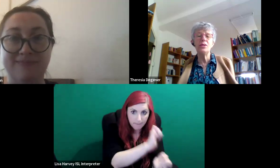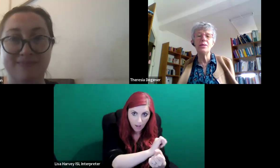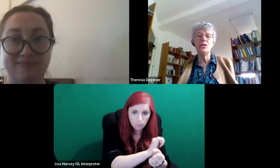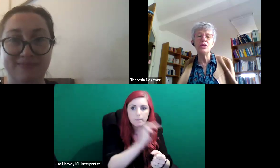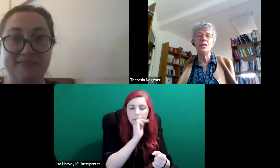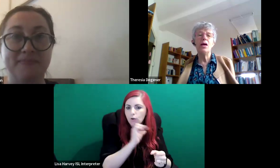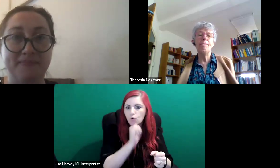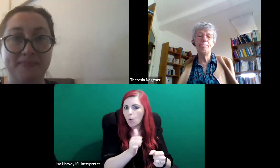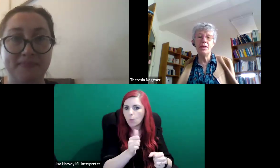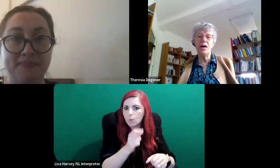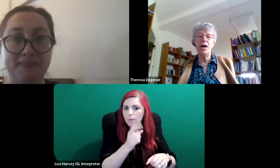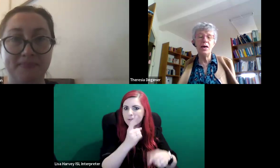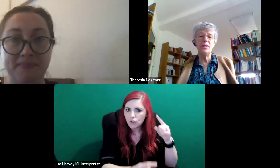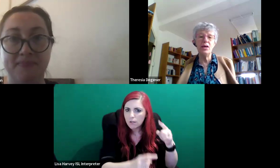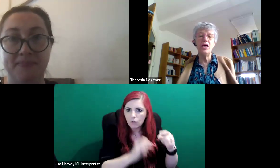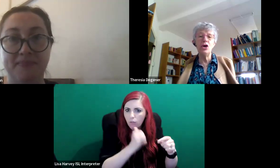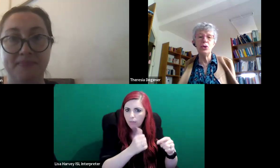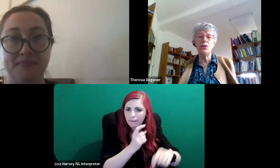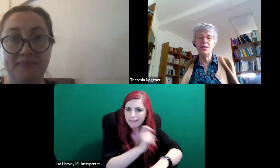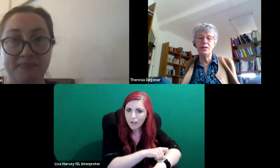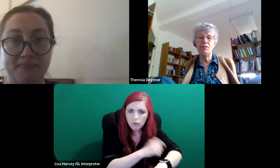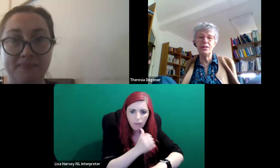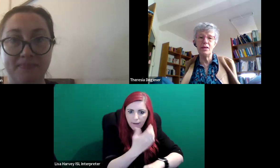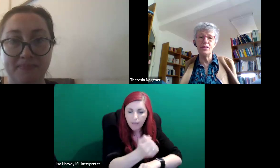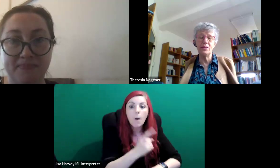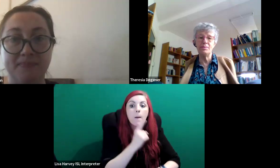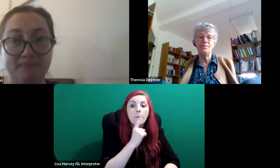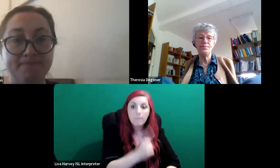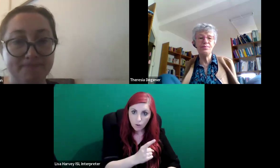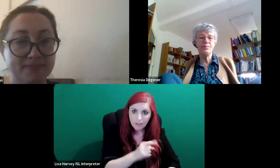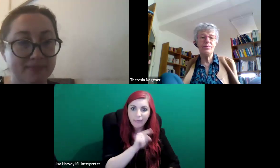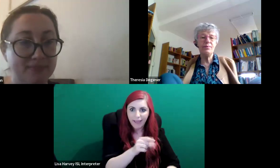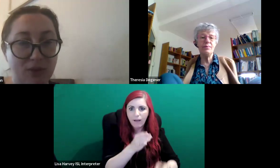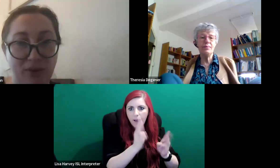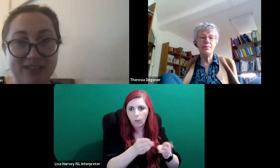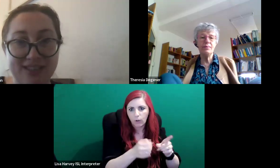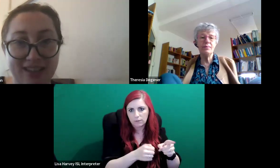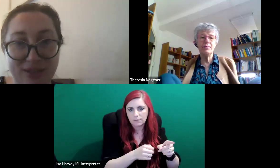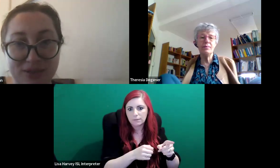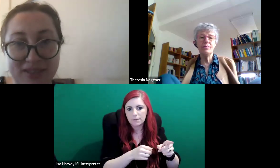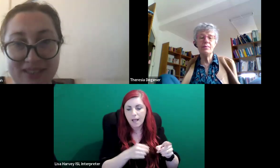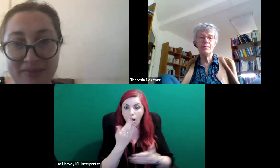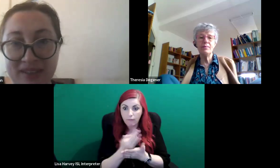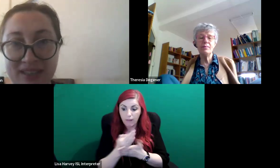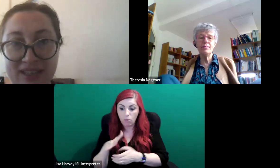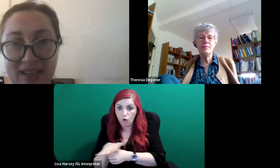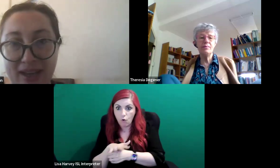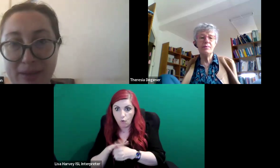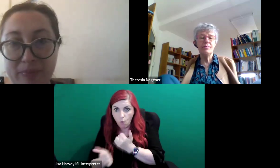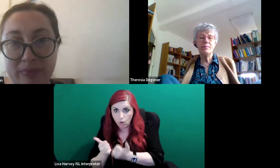like court decisions, but they are authoritative statements. Great, thank you,